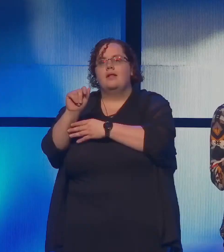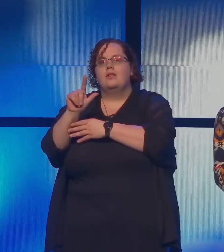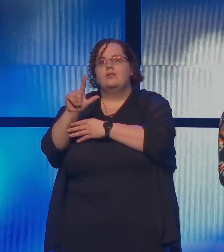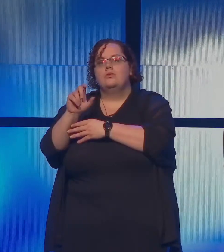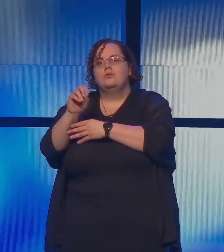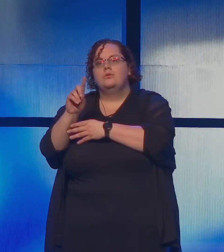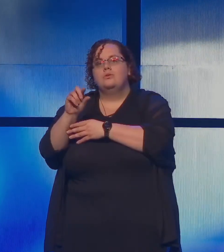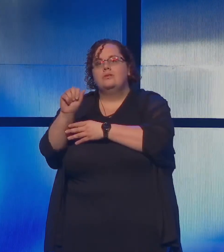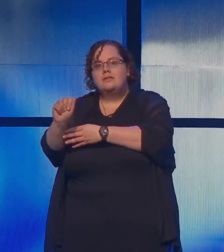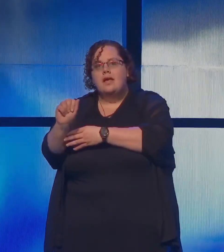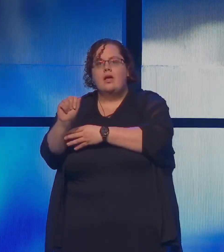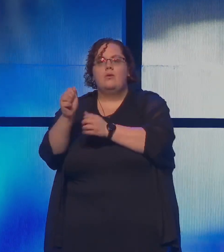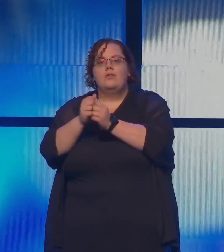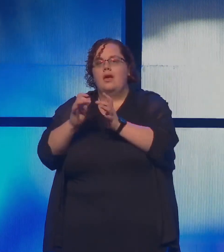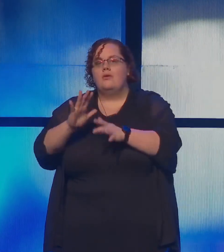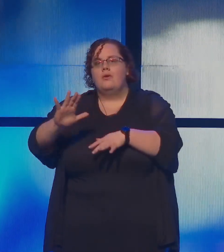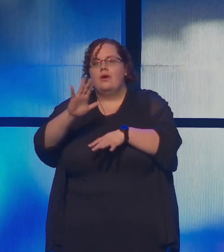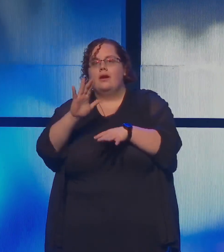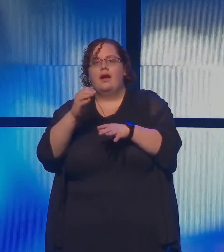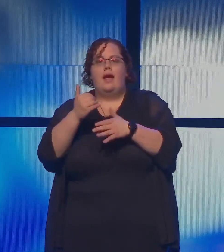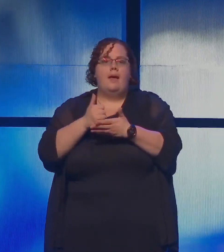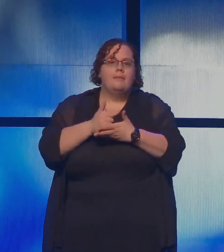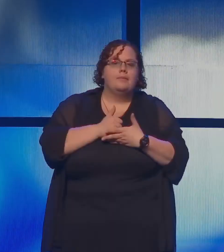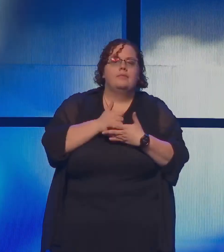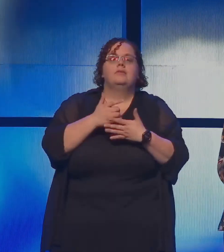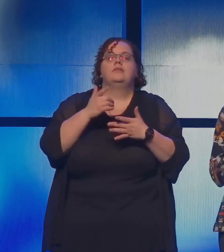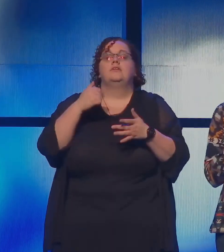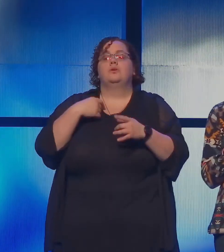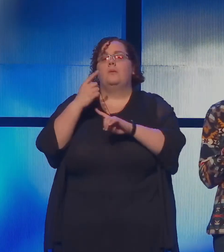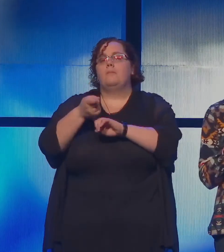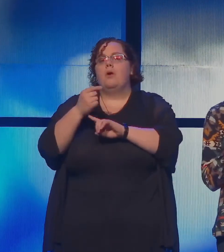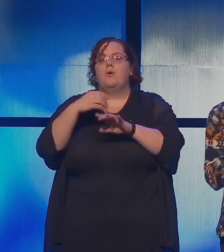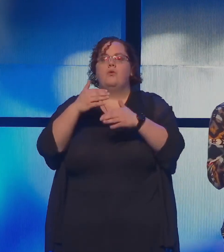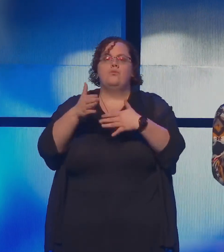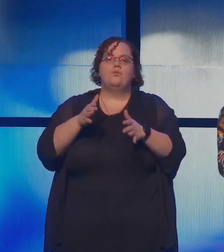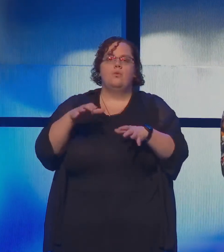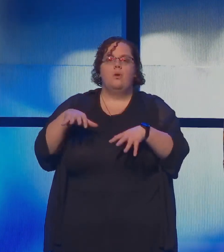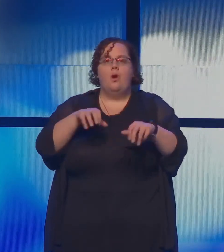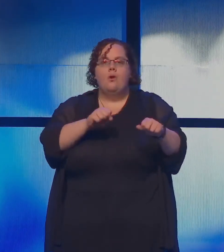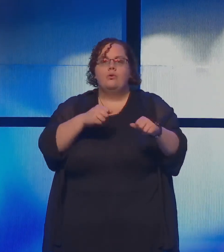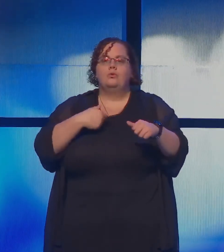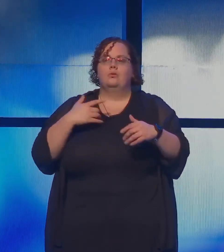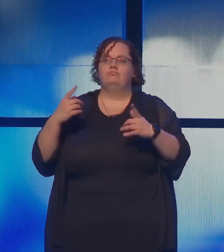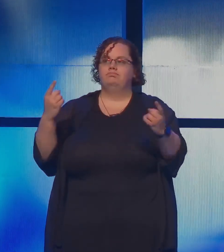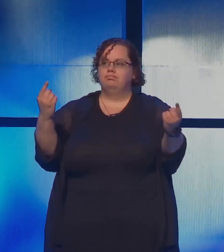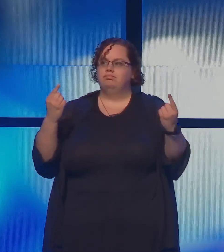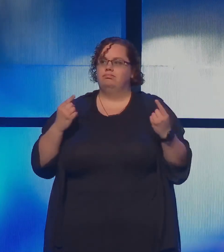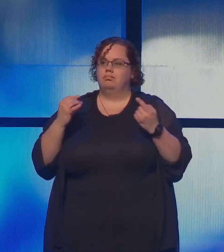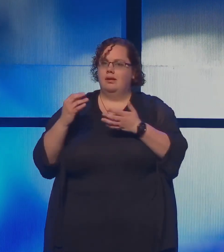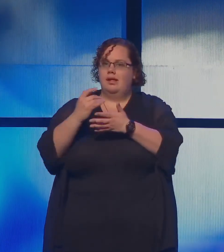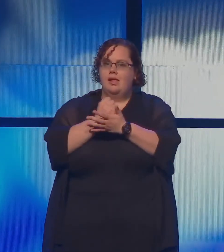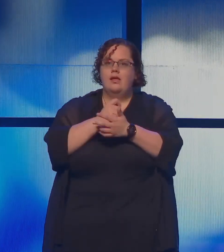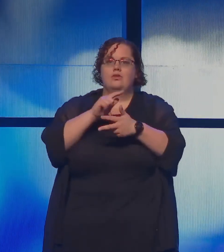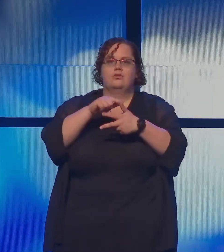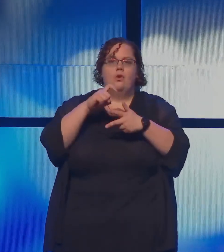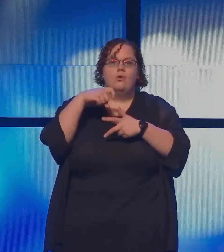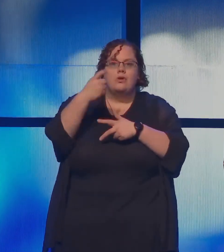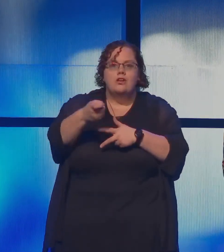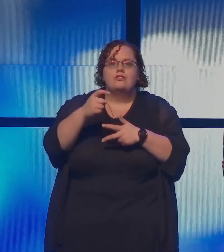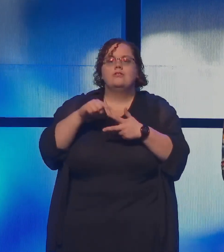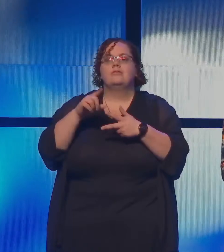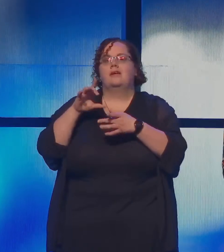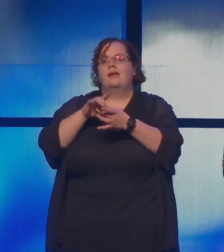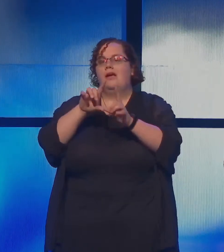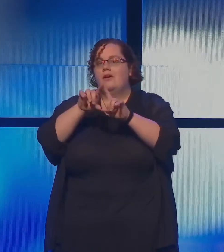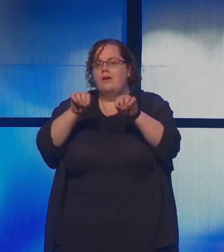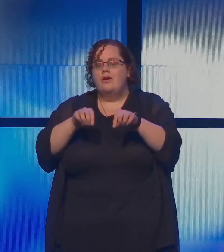just a minute, I'm going to call the room host forward. They're going to collect your donations, those Connect cards and pens. Put those in